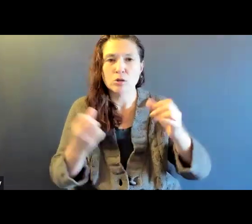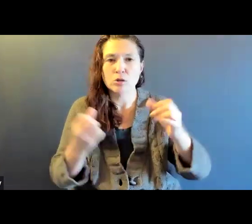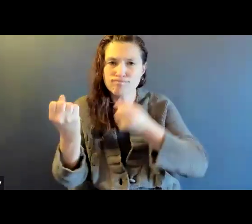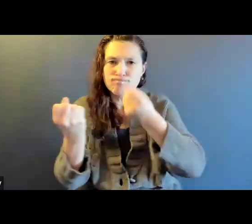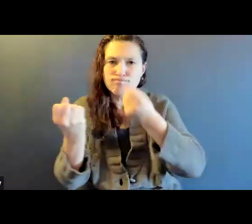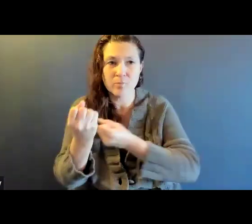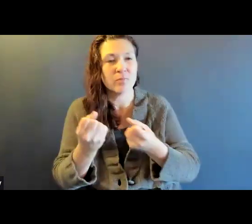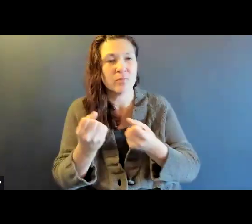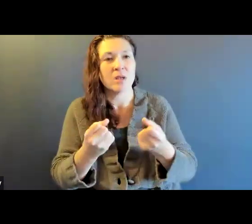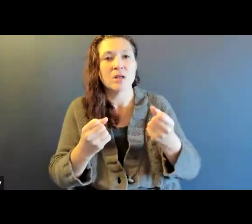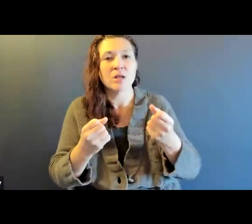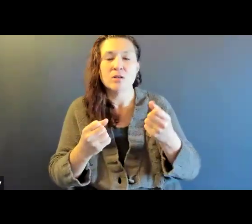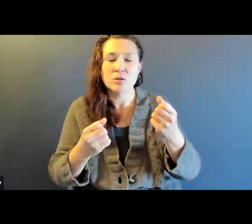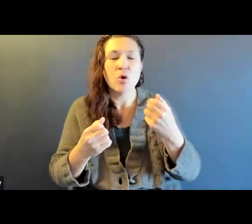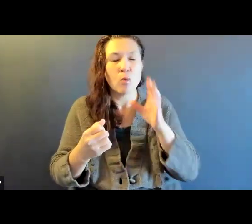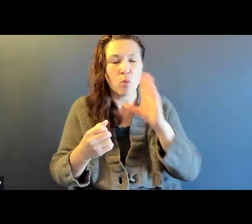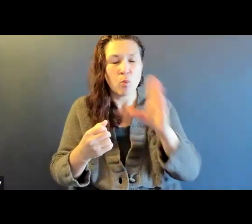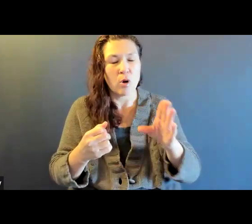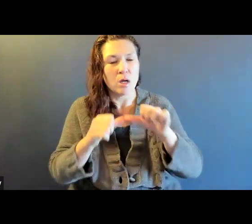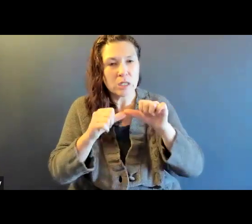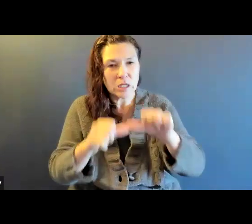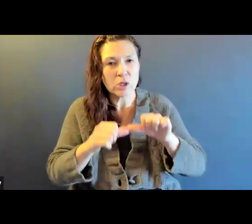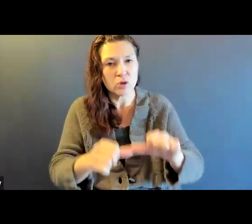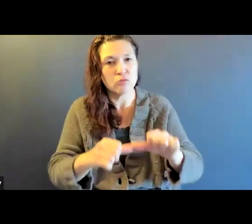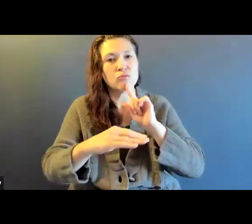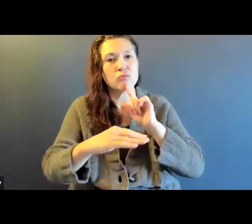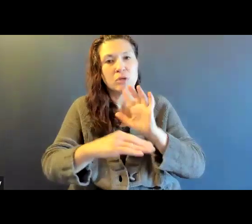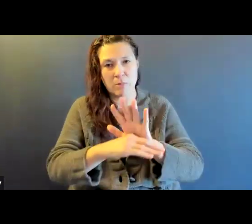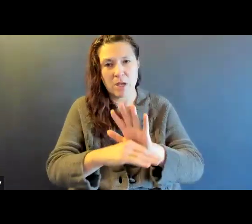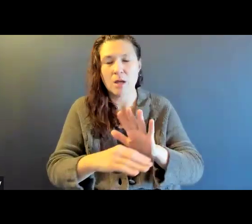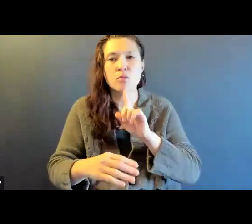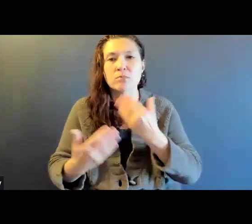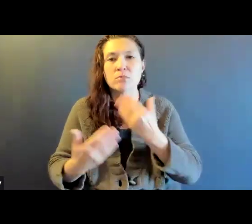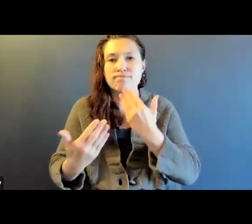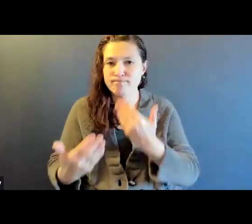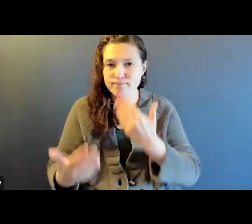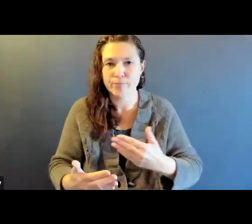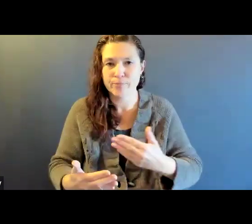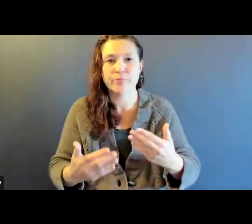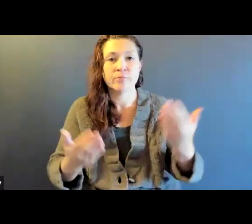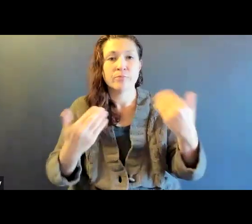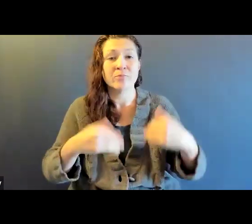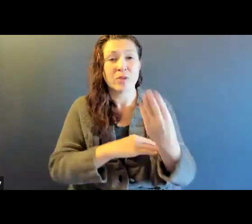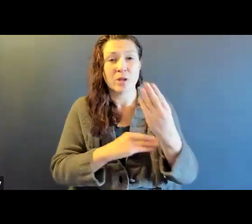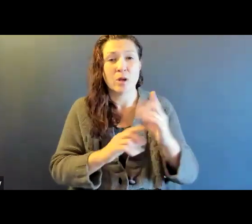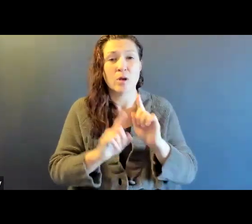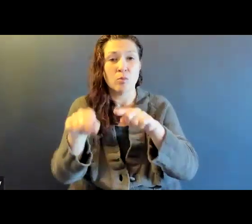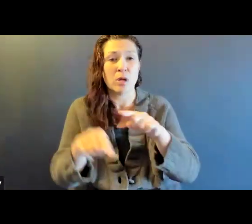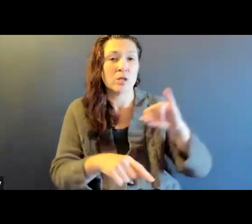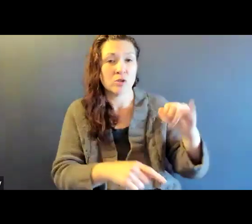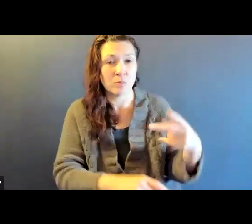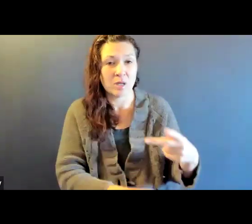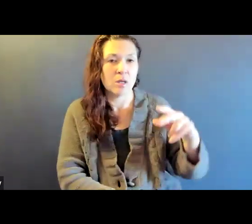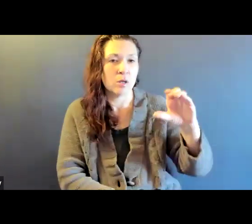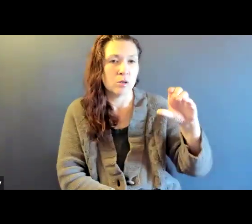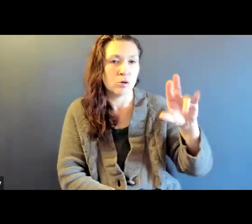I'm very, very happy for the Ruth Batson community. This morning, I joined the Curley K-8 school in Jamaica Plain for the